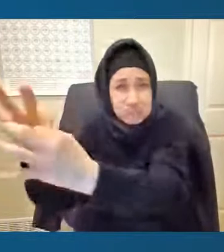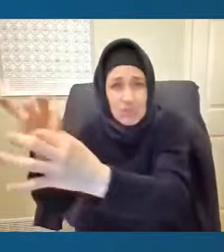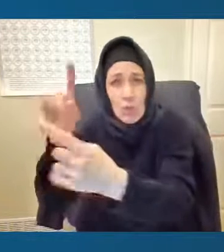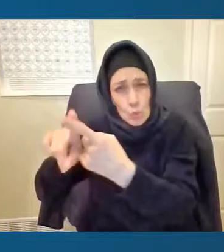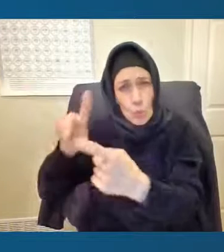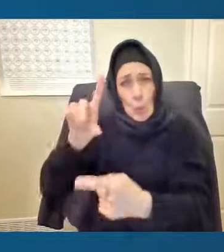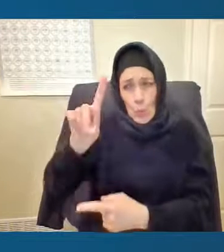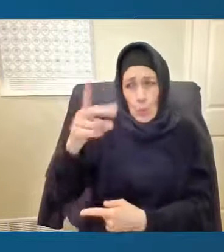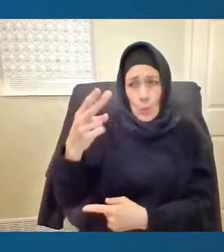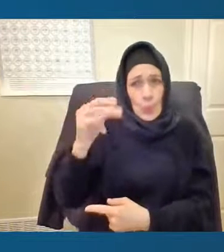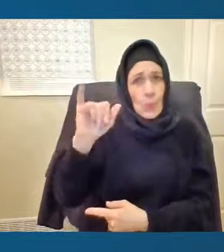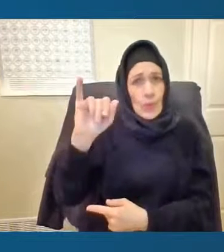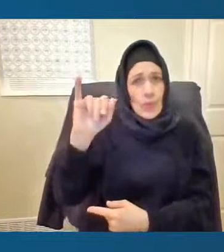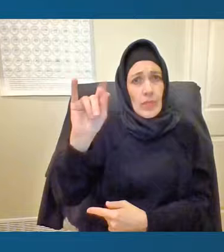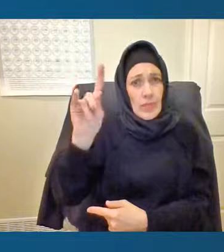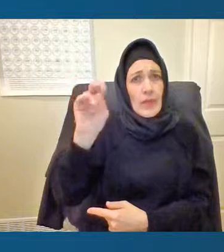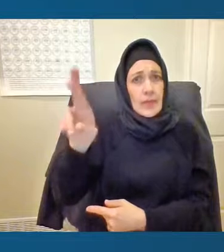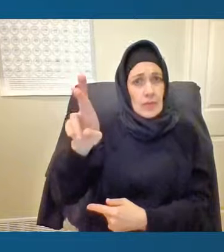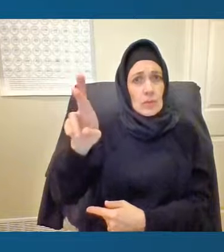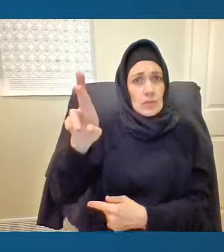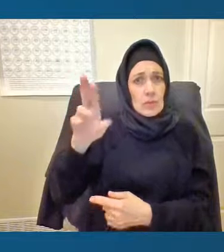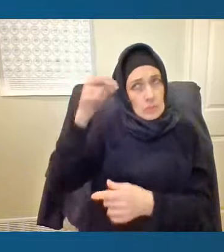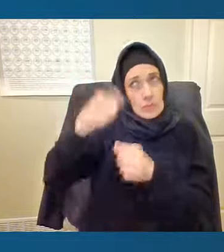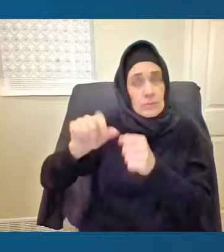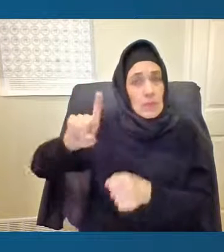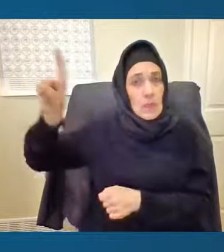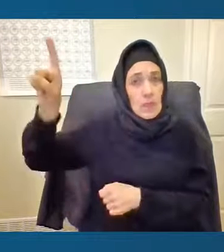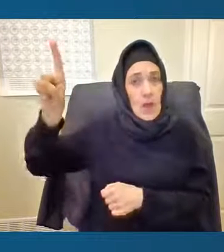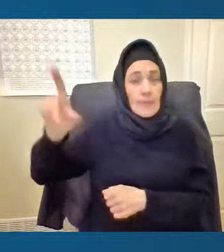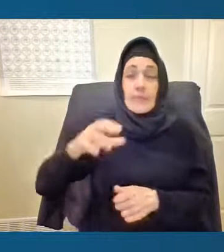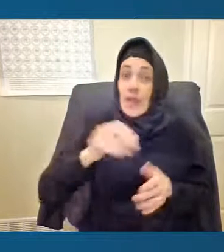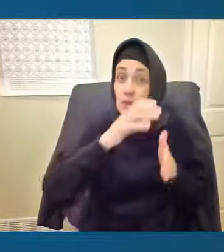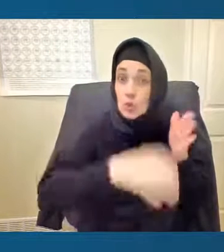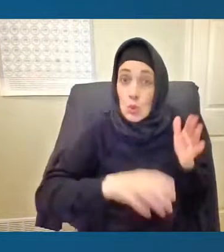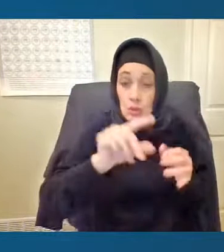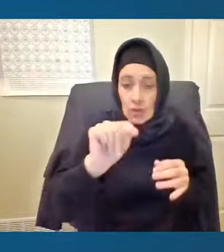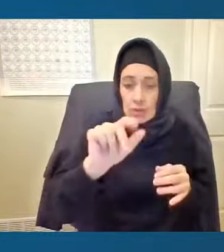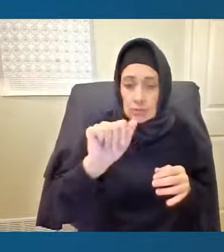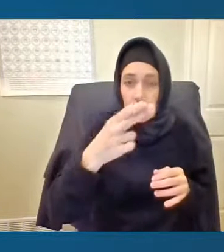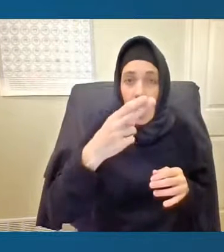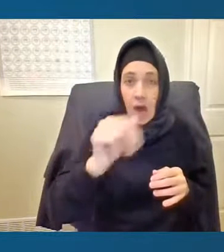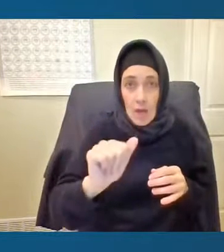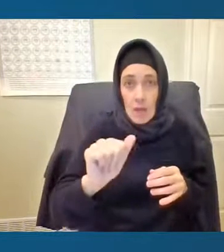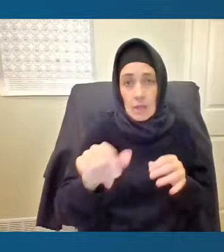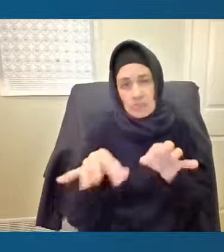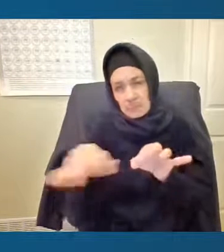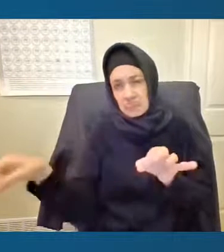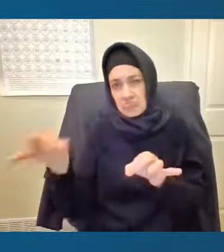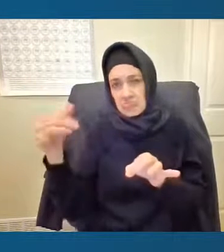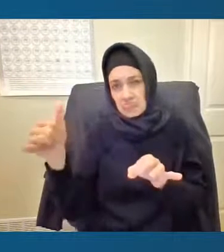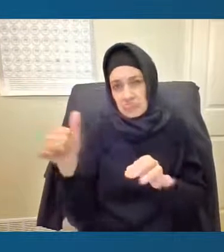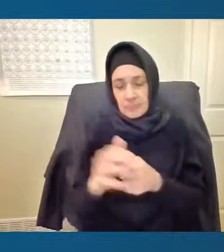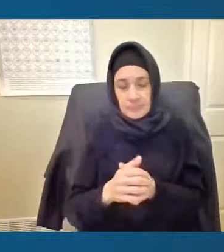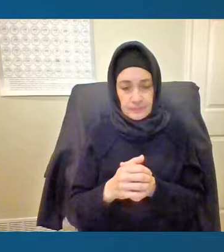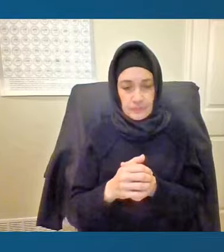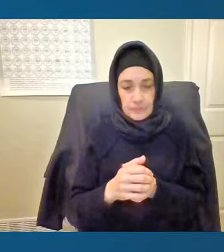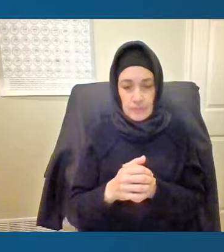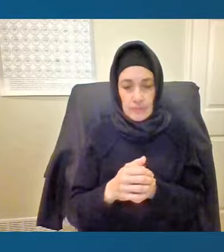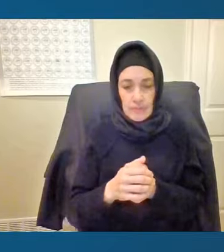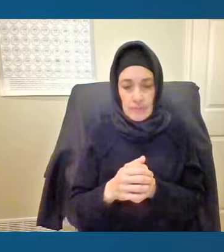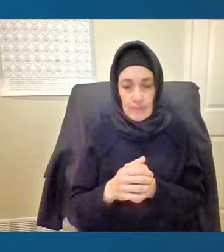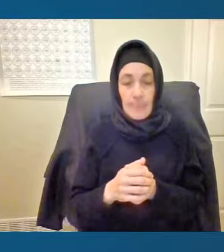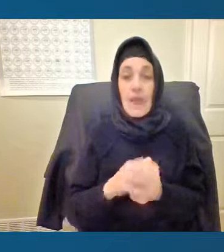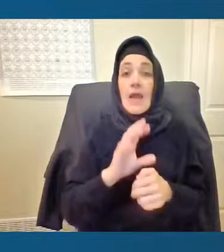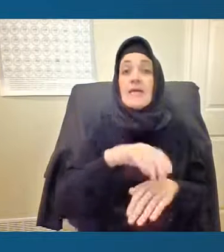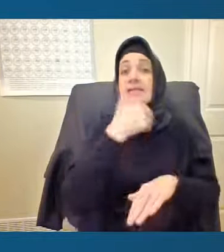in the Quran right there. Aqim as-salat li dhikri. Surah Taha, right? Surah Taha. Wa aqim as-salat li dhikri.